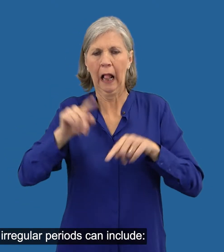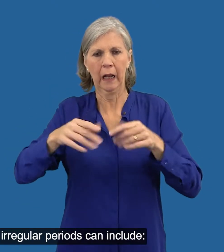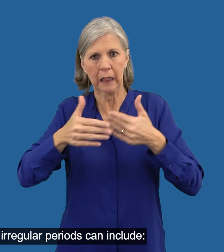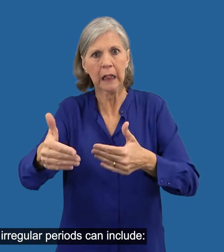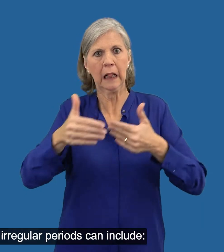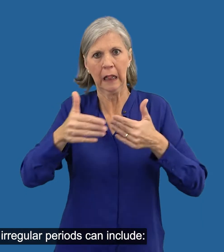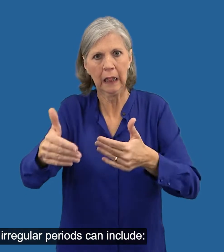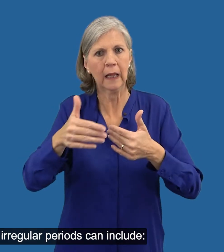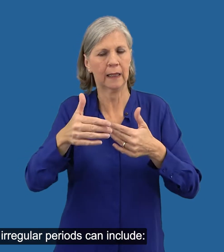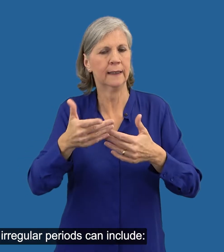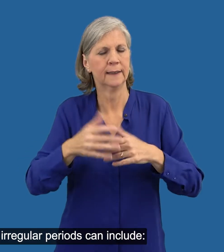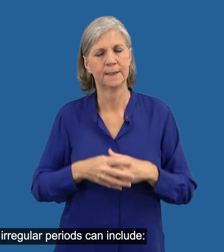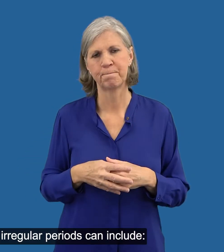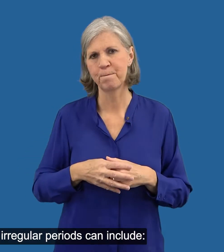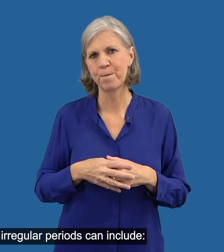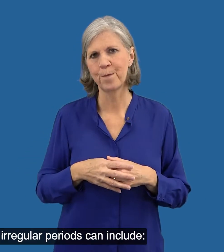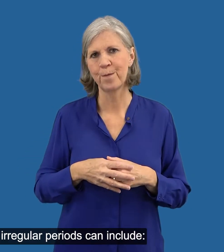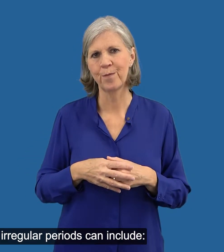Signs of irregular periods can include